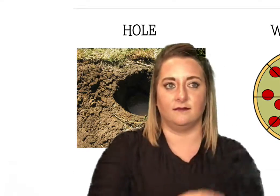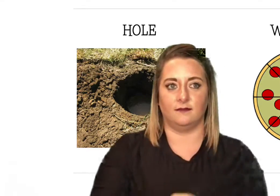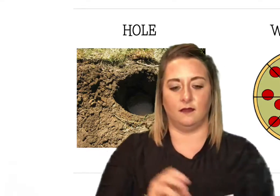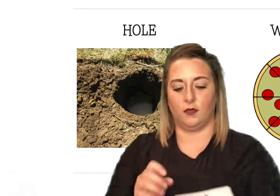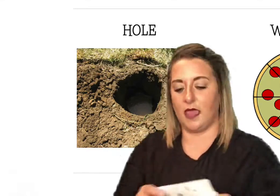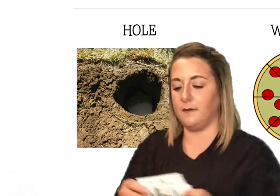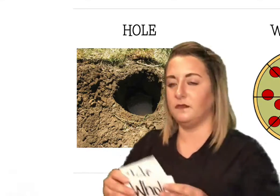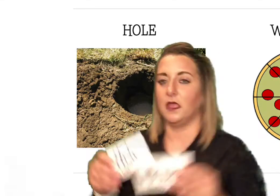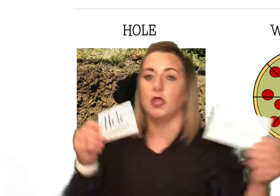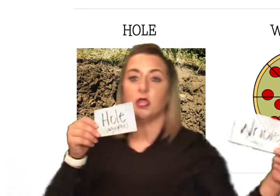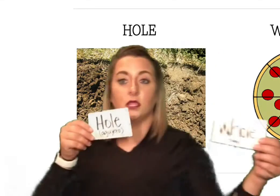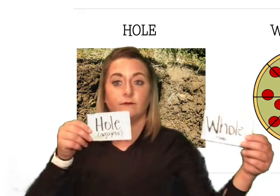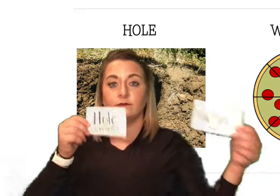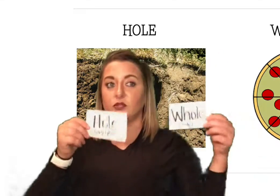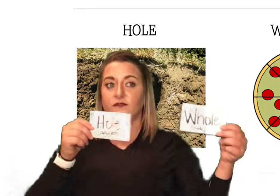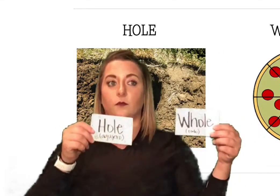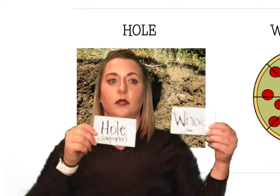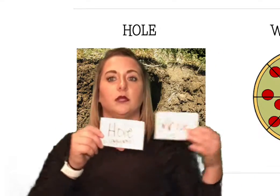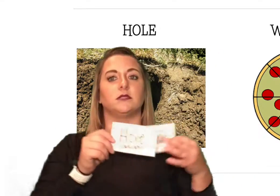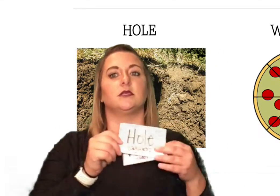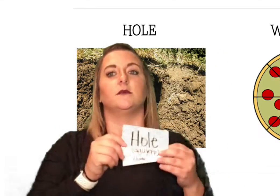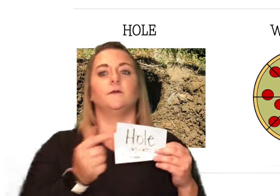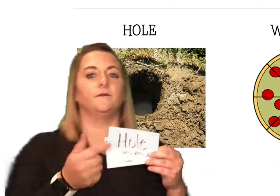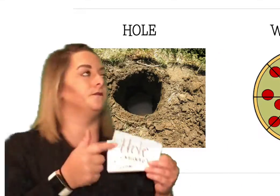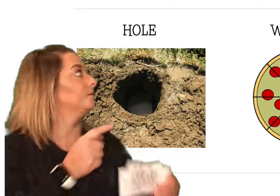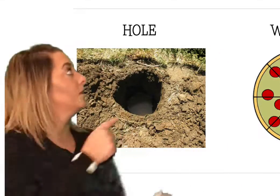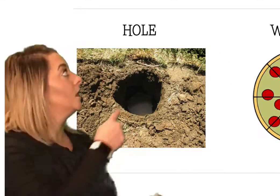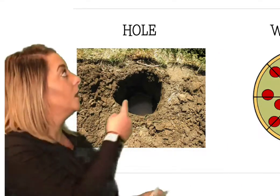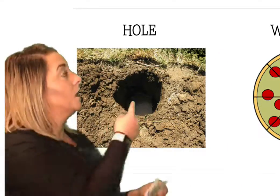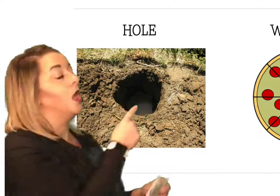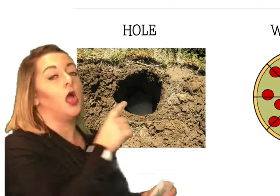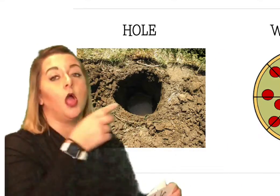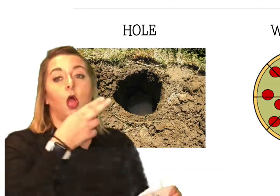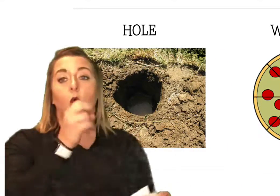it, okay? 2 different words.